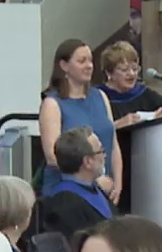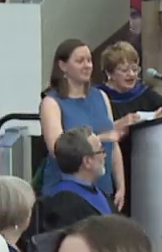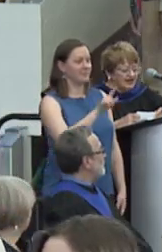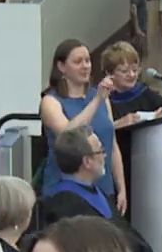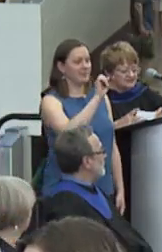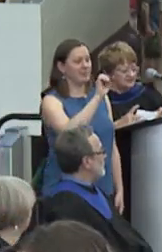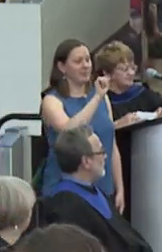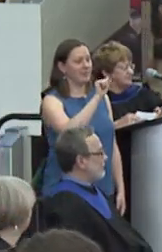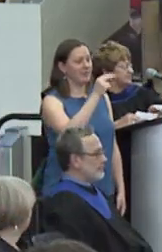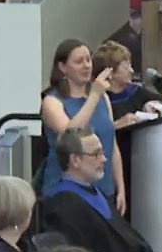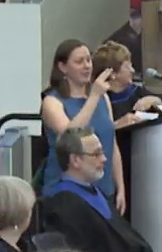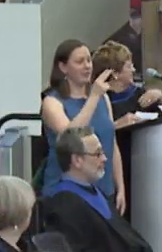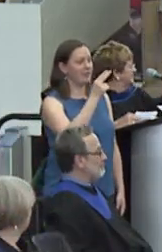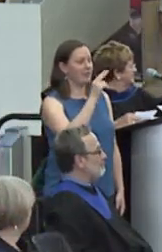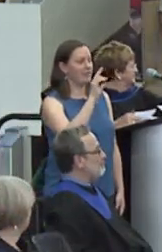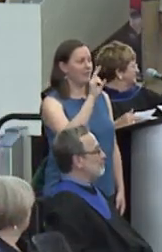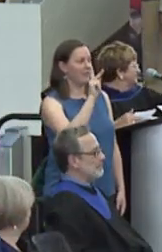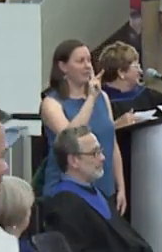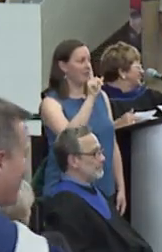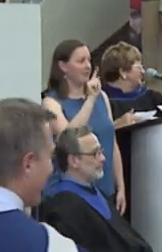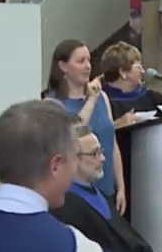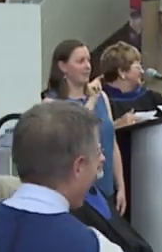Leah Hatt.